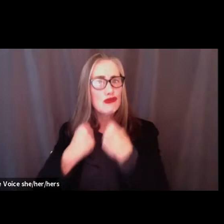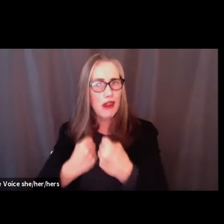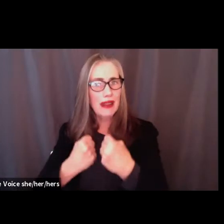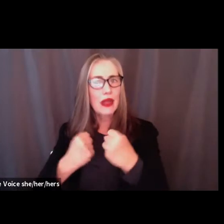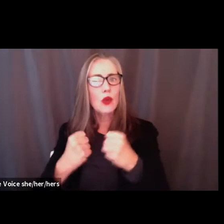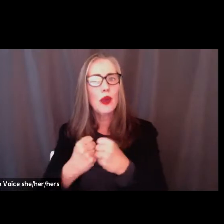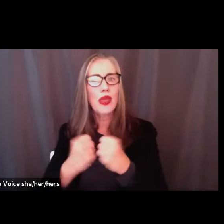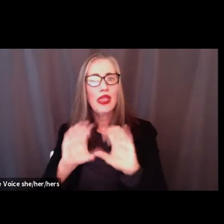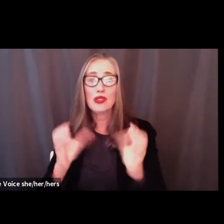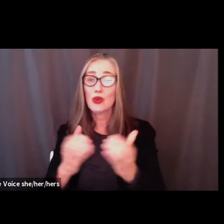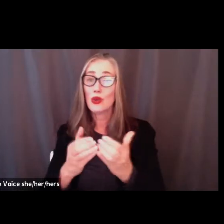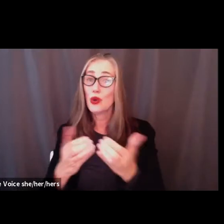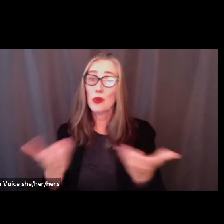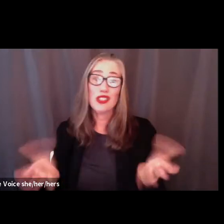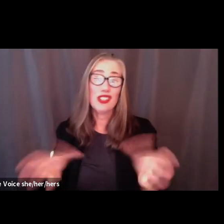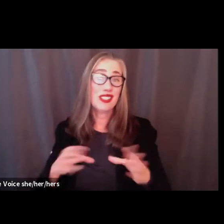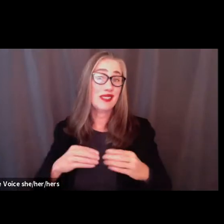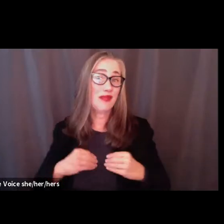of we are where we are.